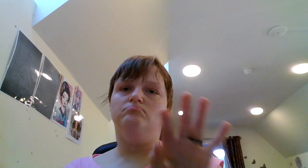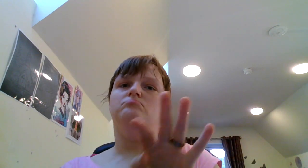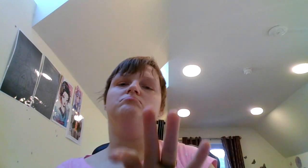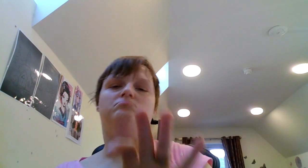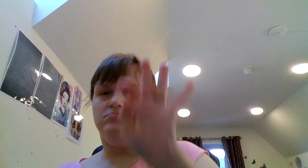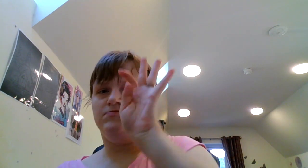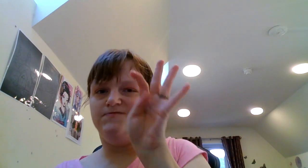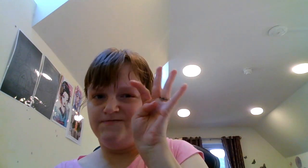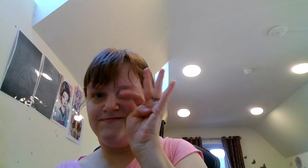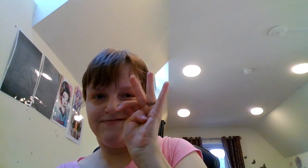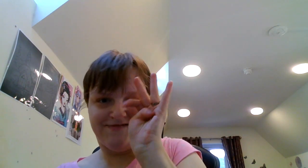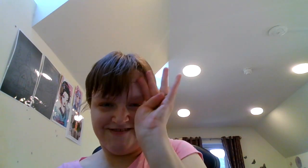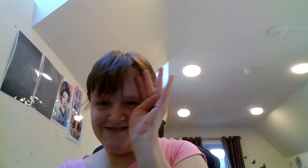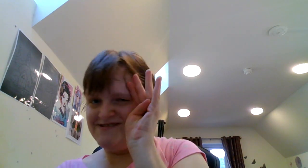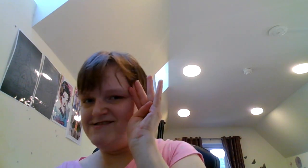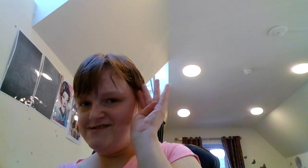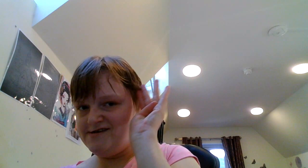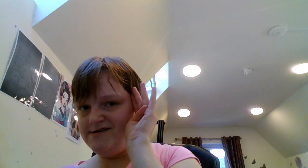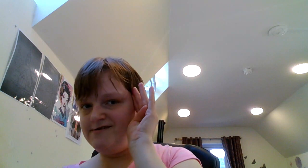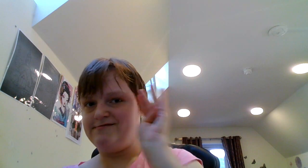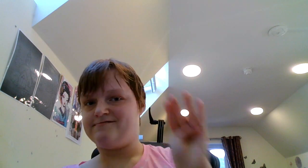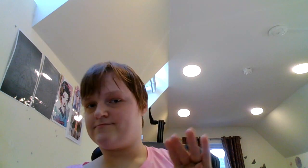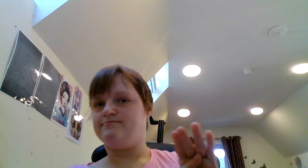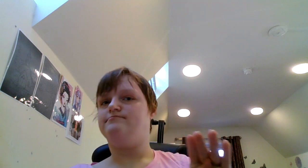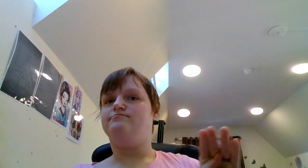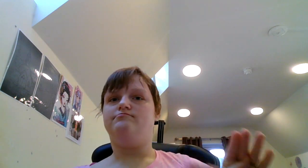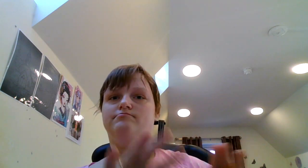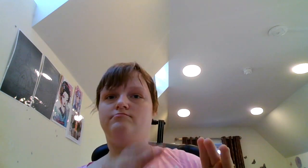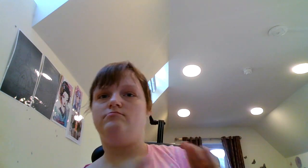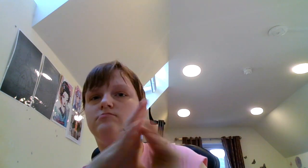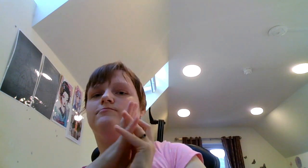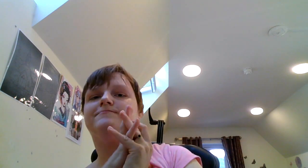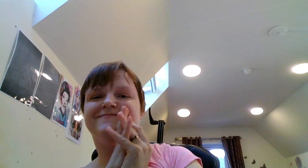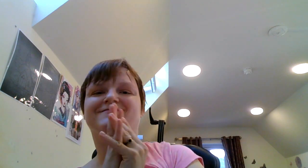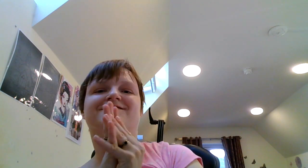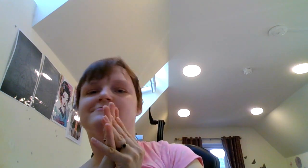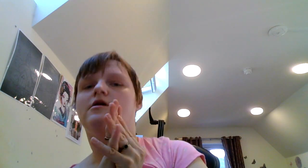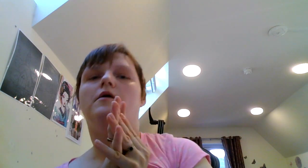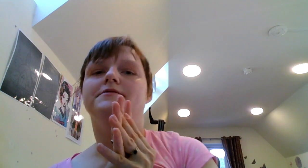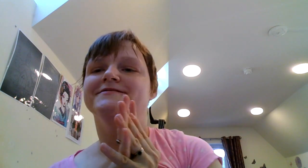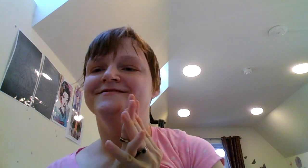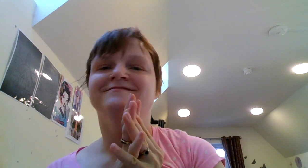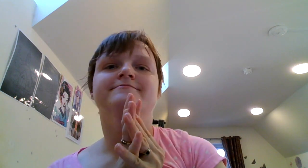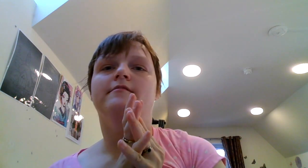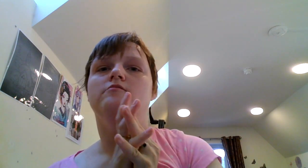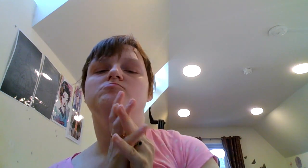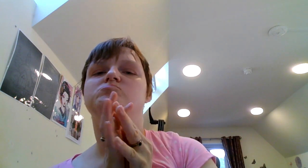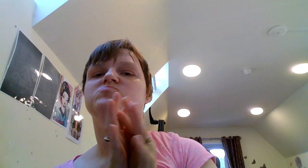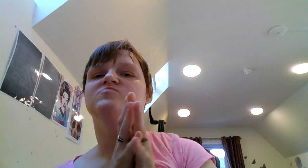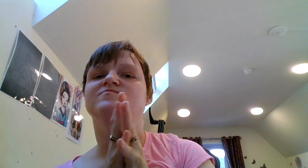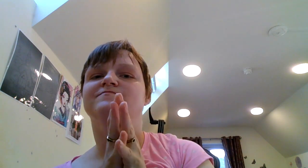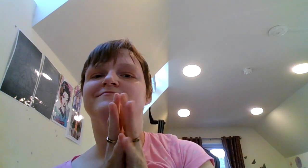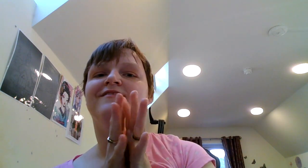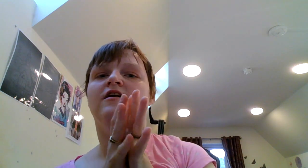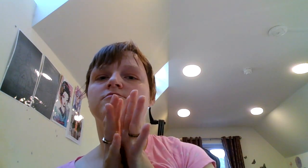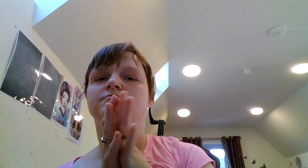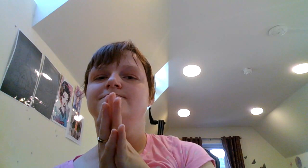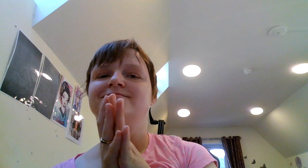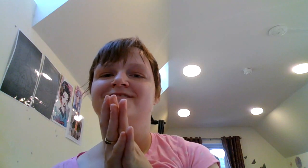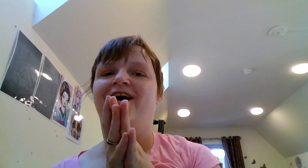mindful of any changes in your body. Thanks for watching this video and subscribe to our channel for more